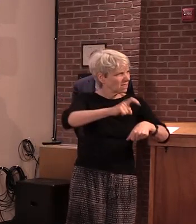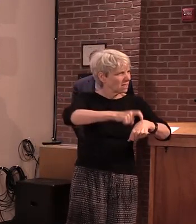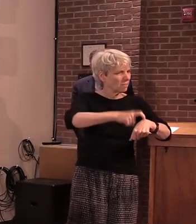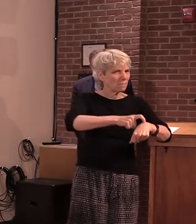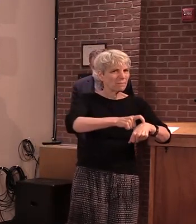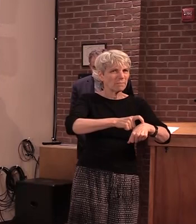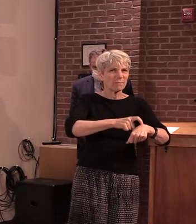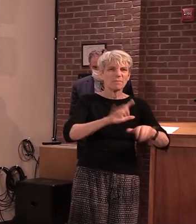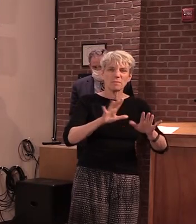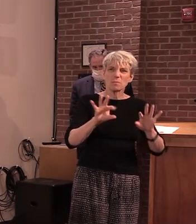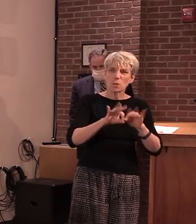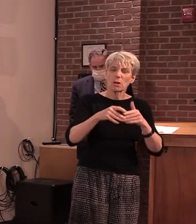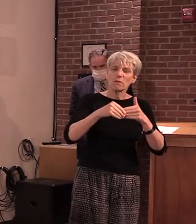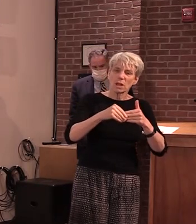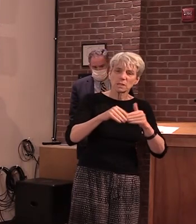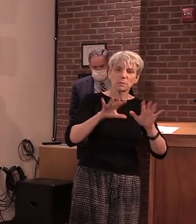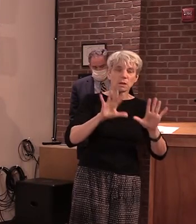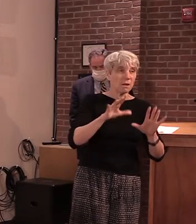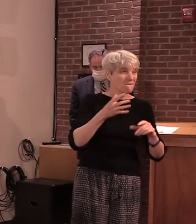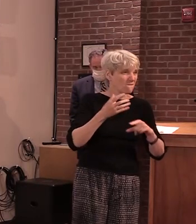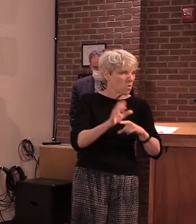flexibility and not tried to force the situation.